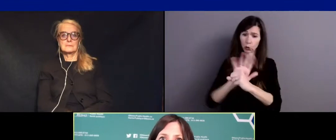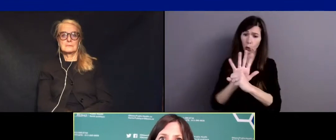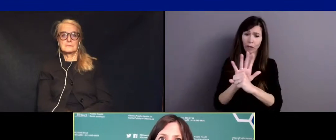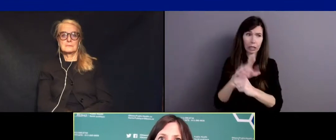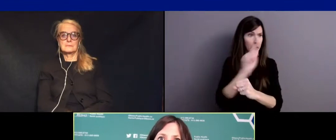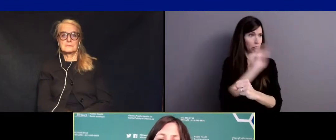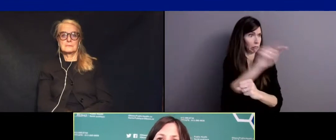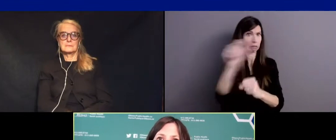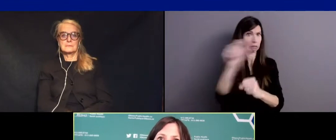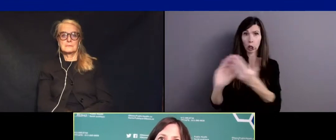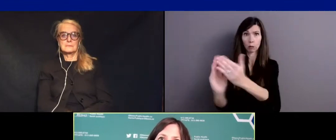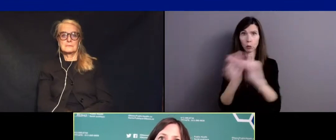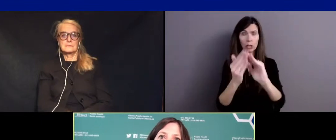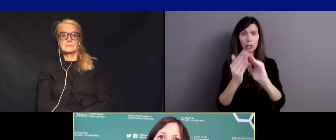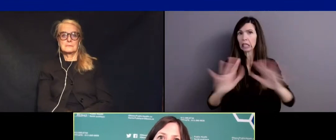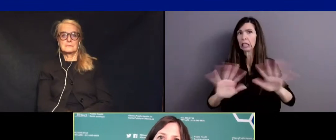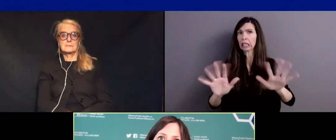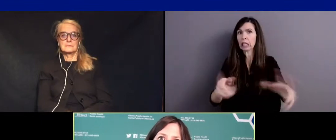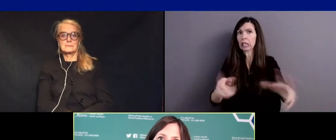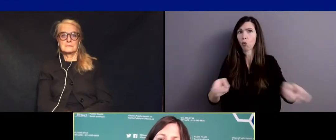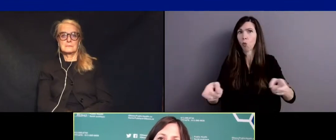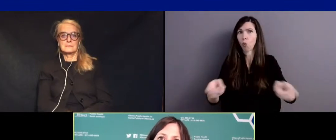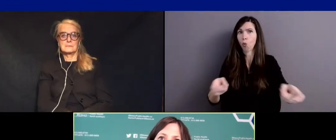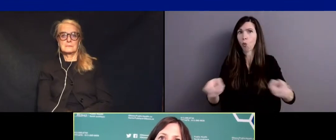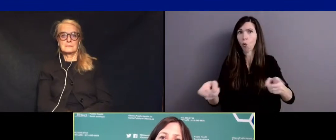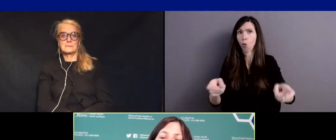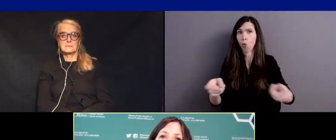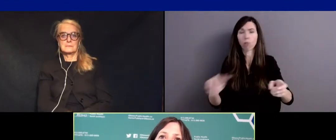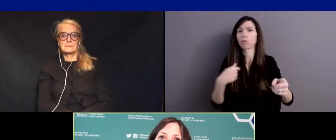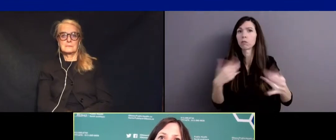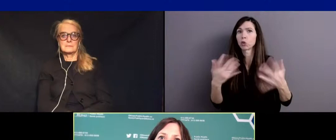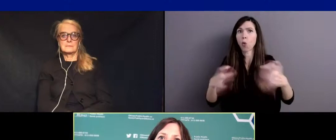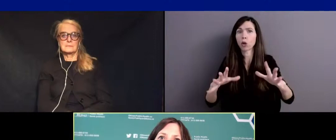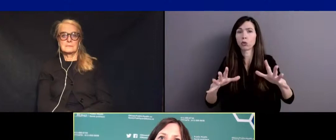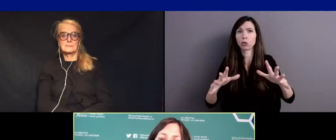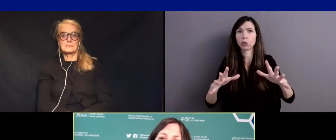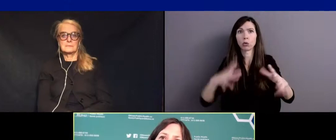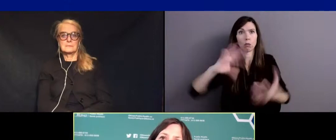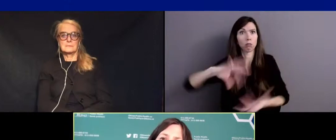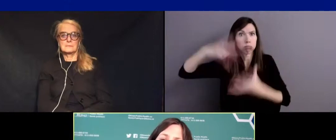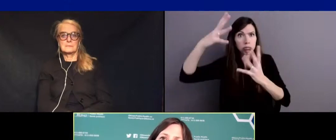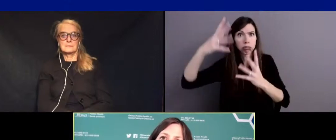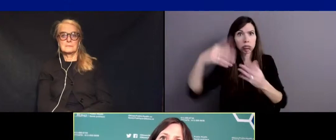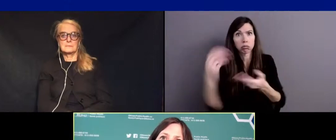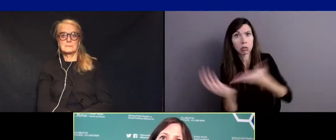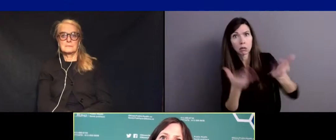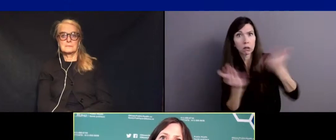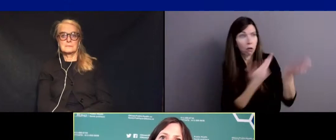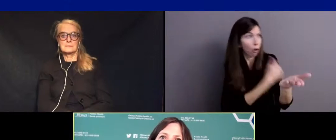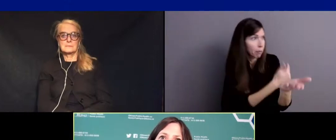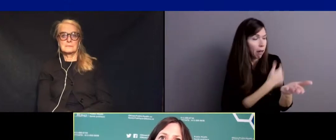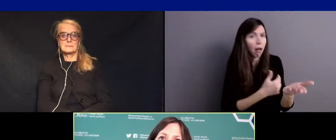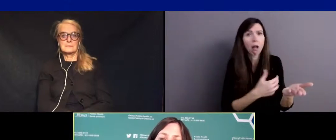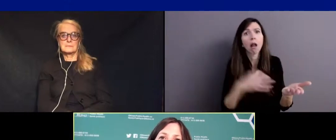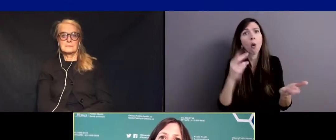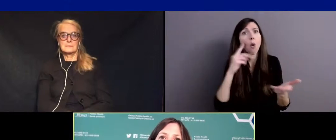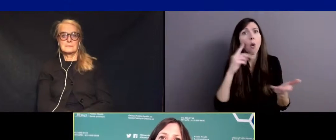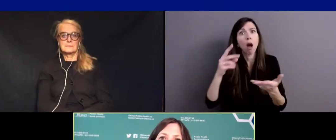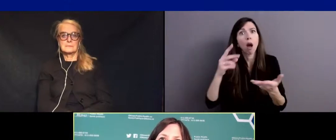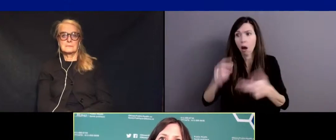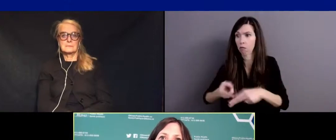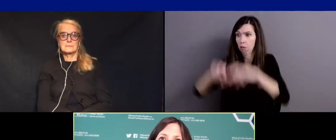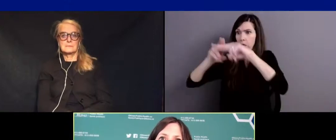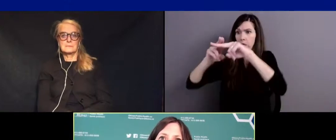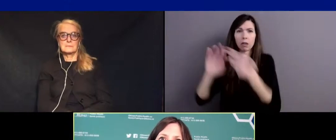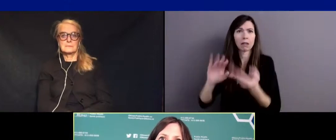doesn't reach higher risk populations and cause hospitalizations and death. And on the minimizing societal disruption,